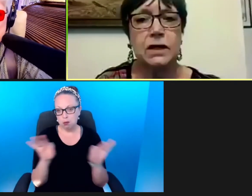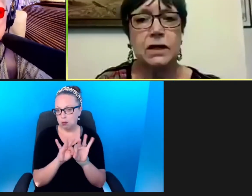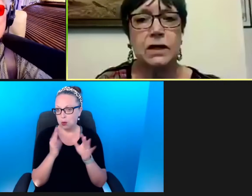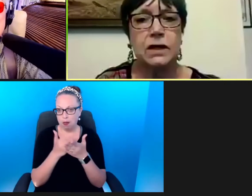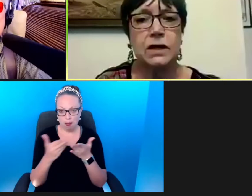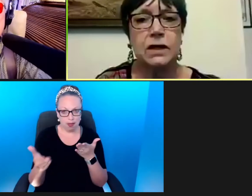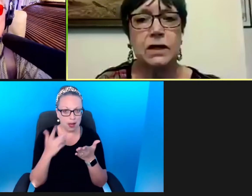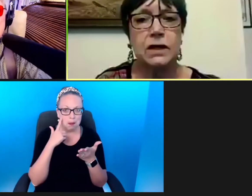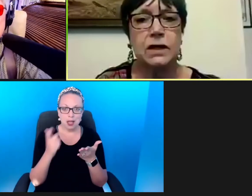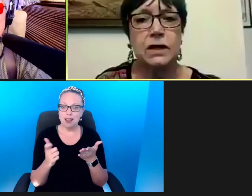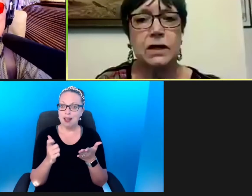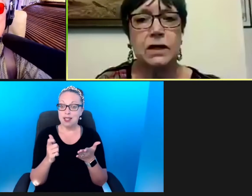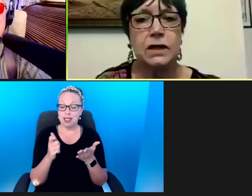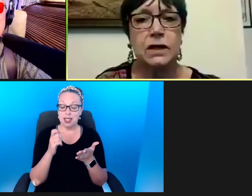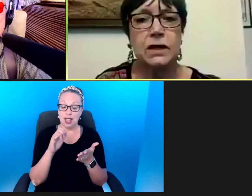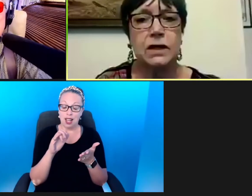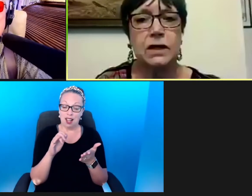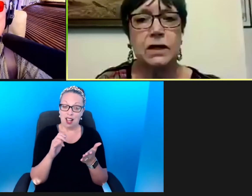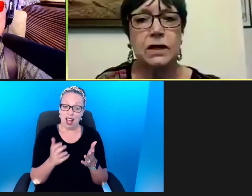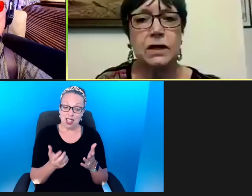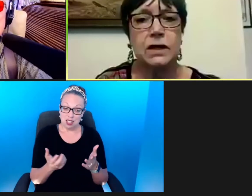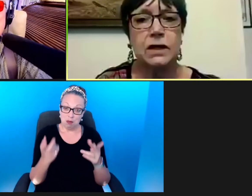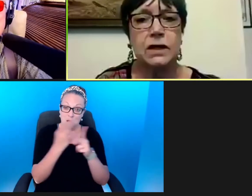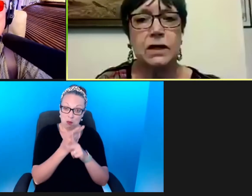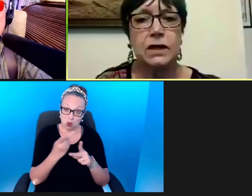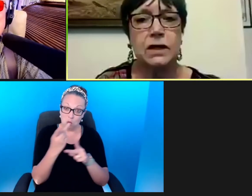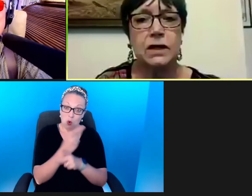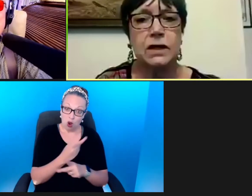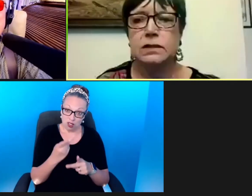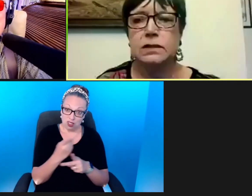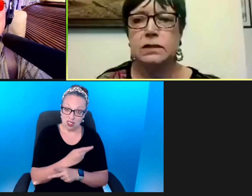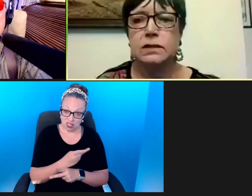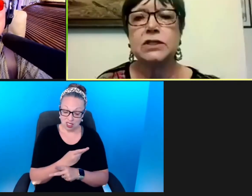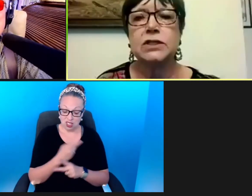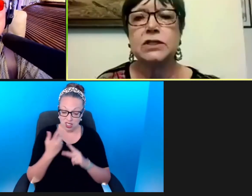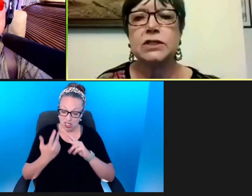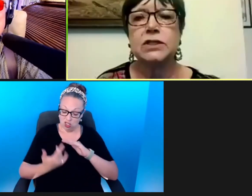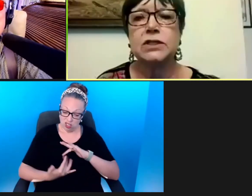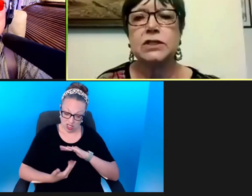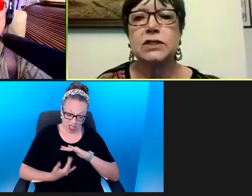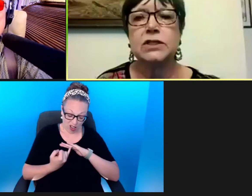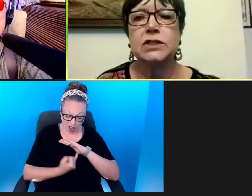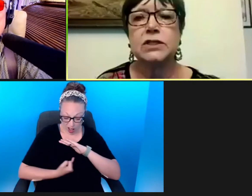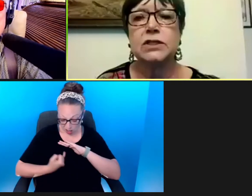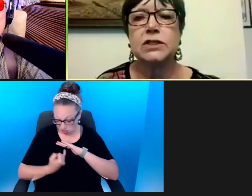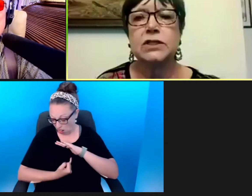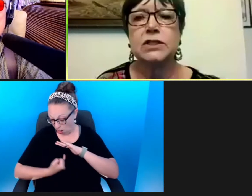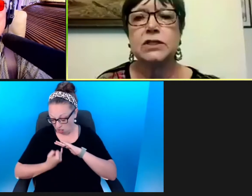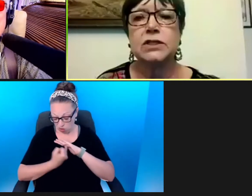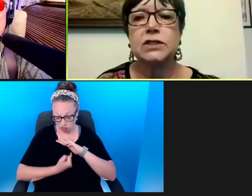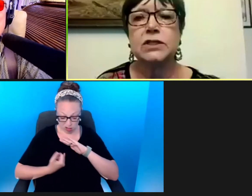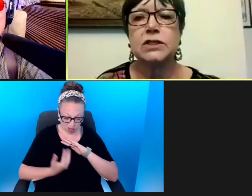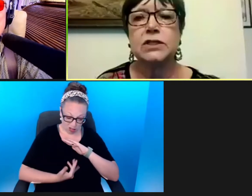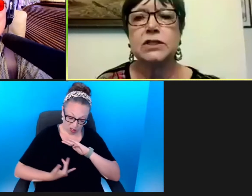the isolation can just eat away at you. And so